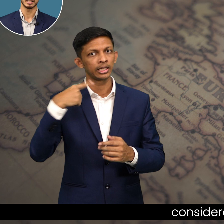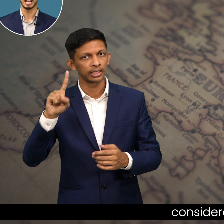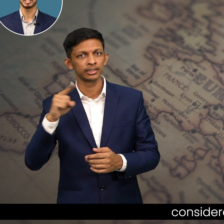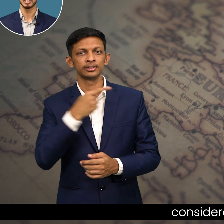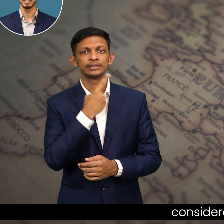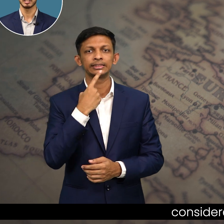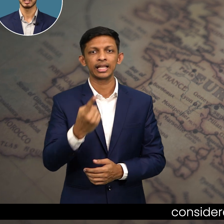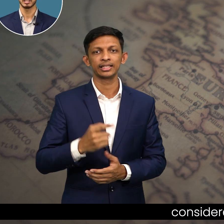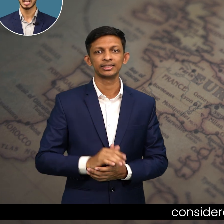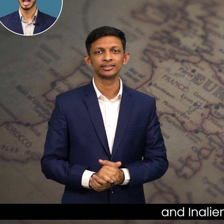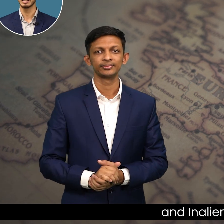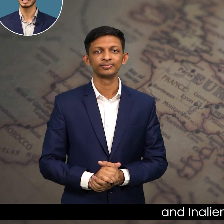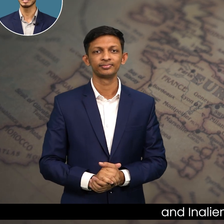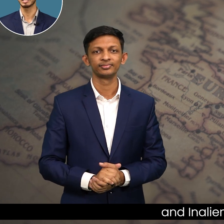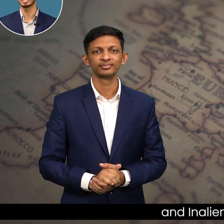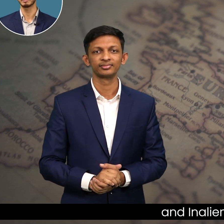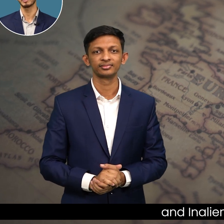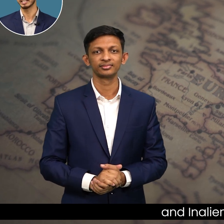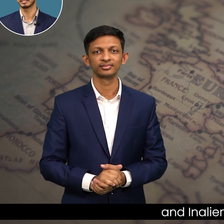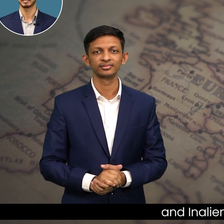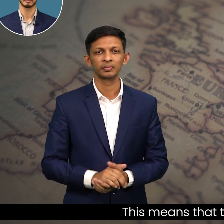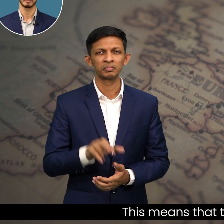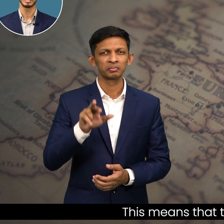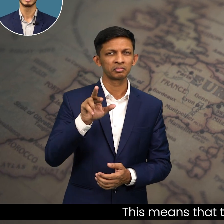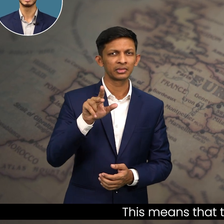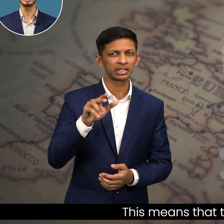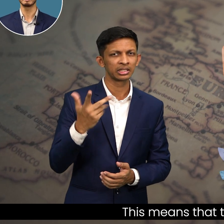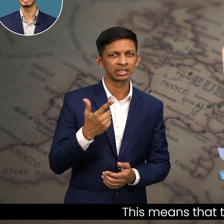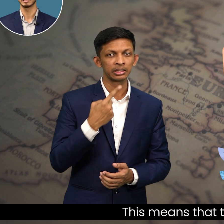considered natural and inalienable rights.